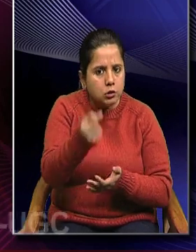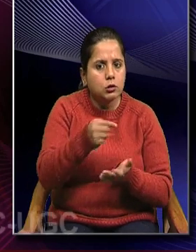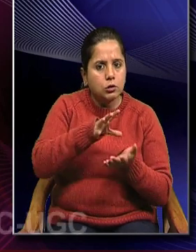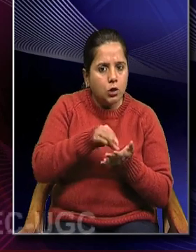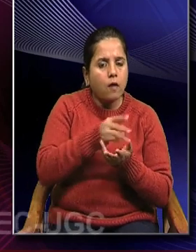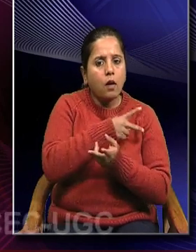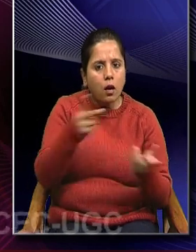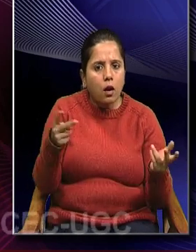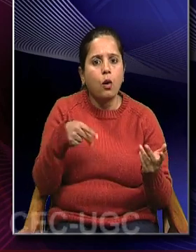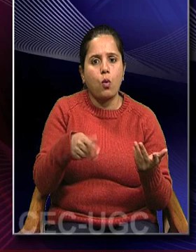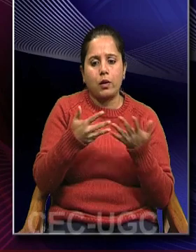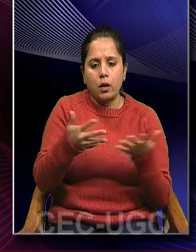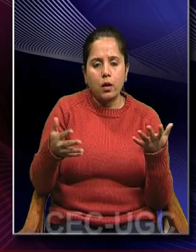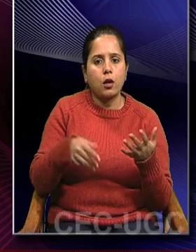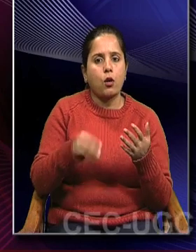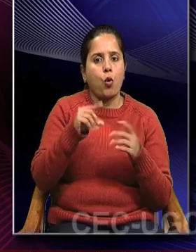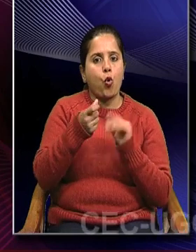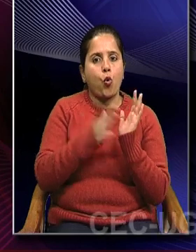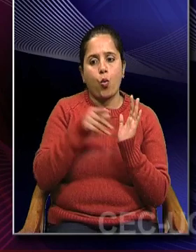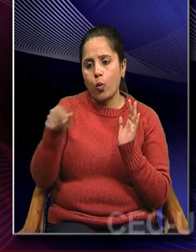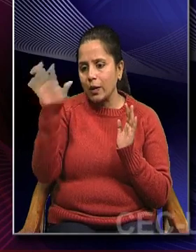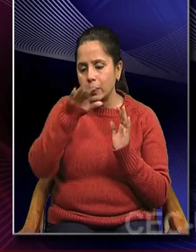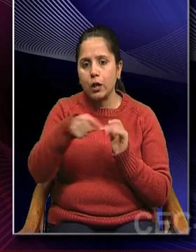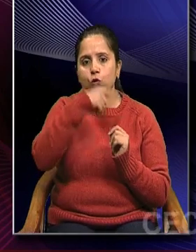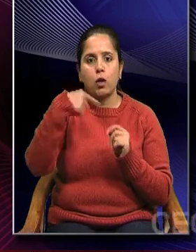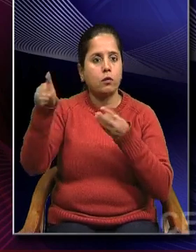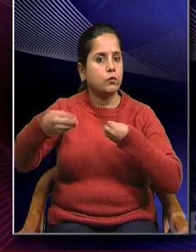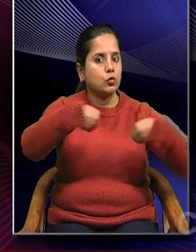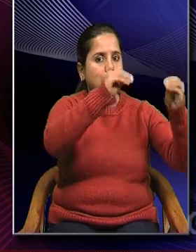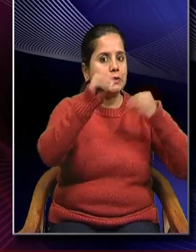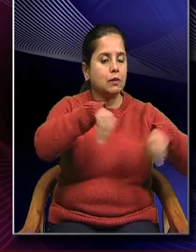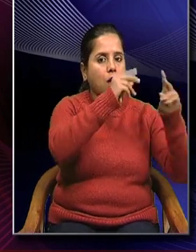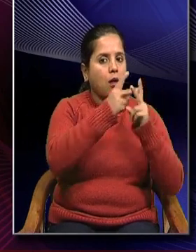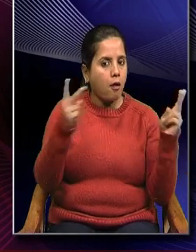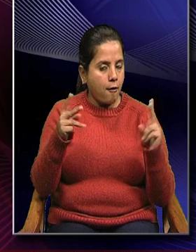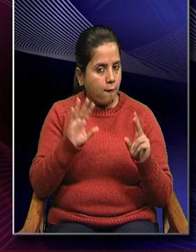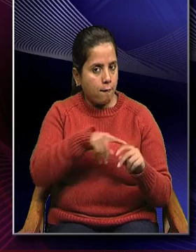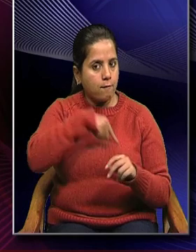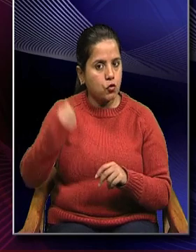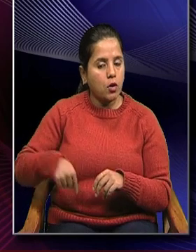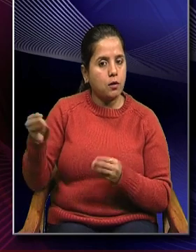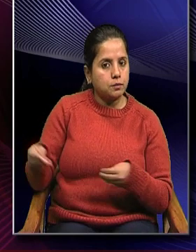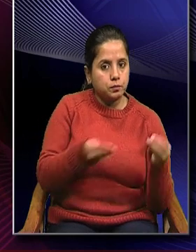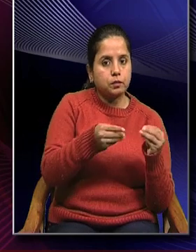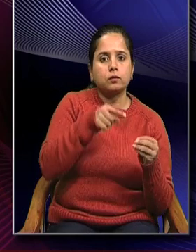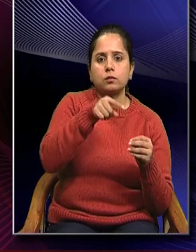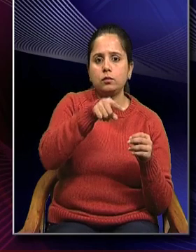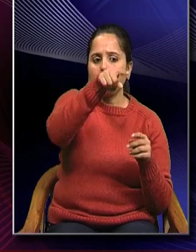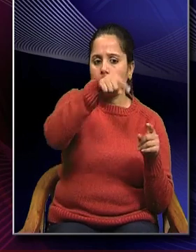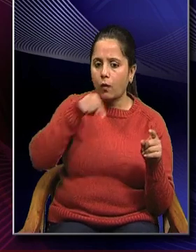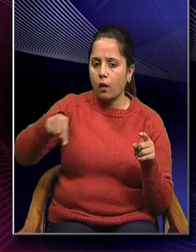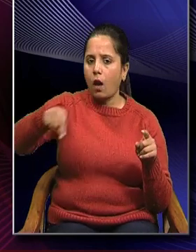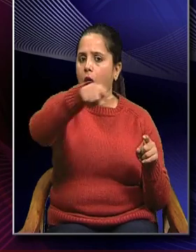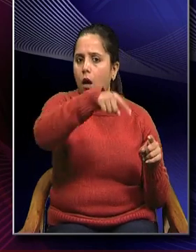materials, and how opium from India was sold in China, which was some kind of a triangular trade. It was